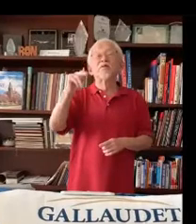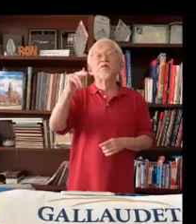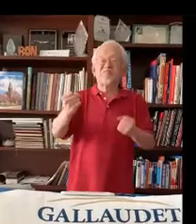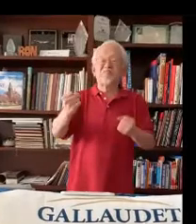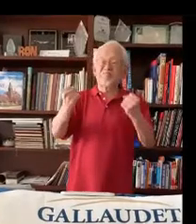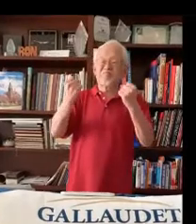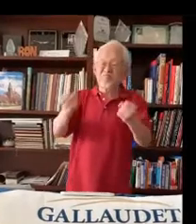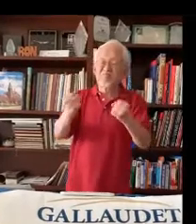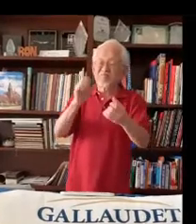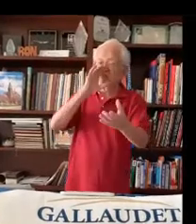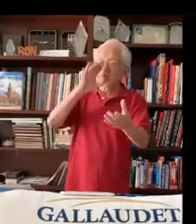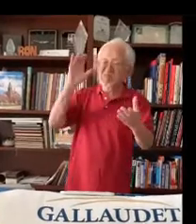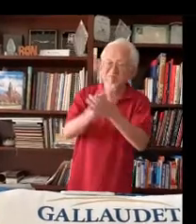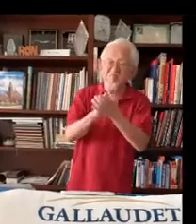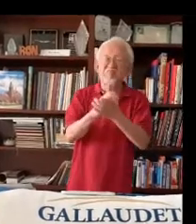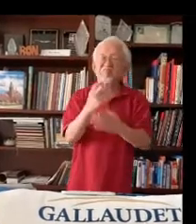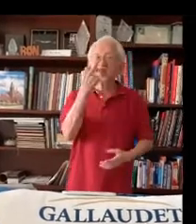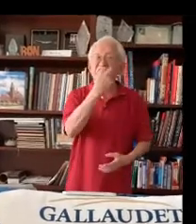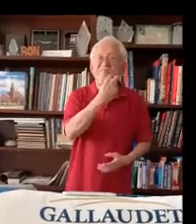Your mom's